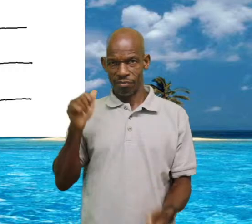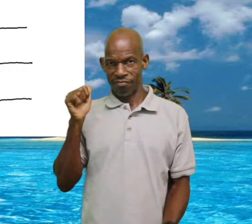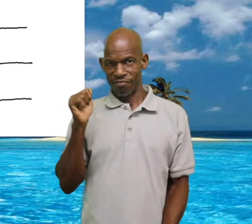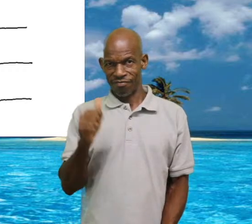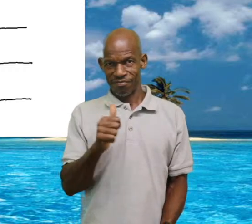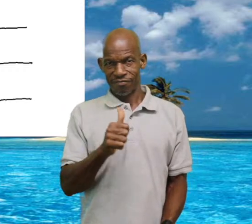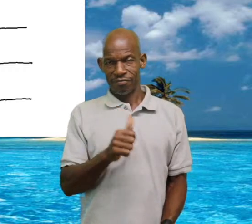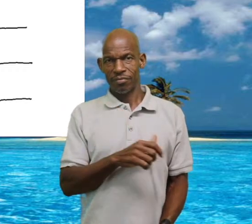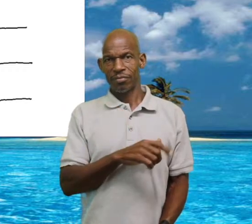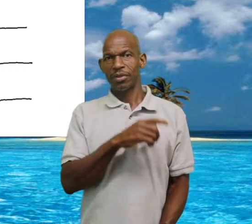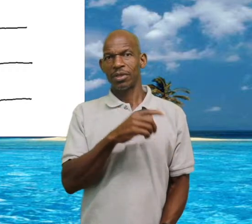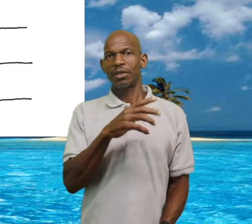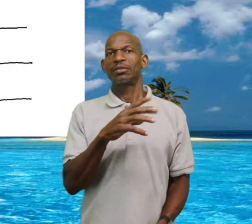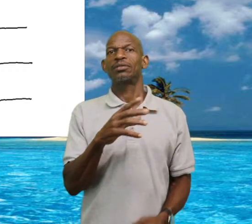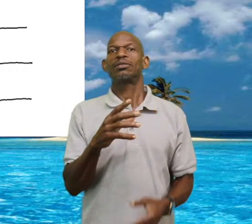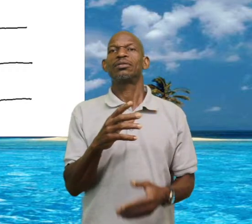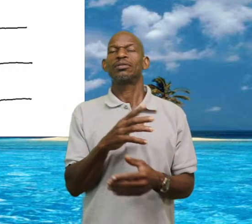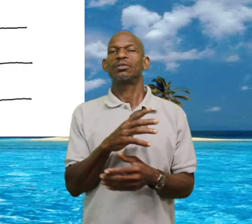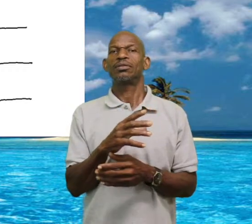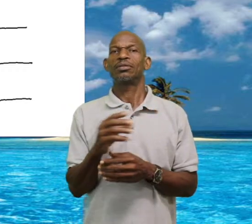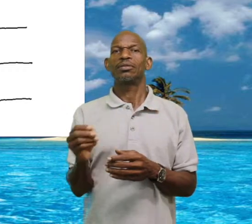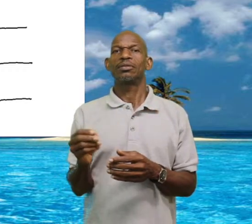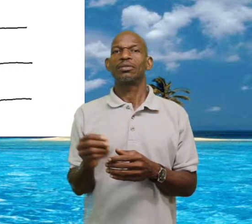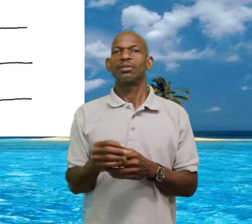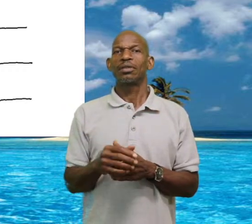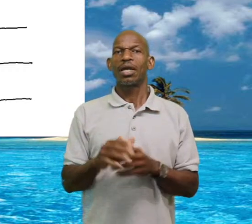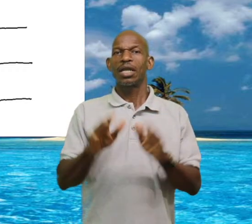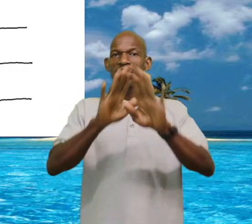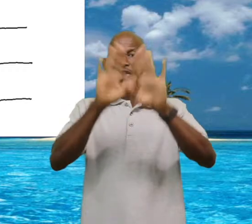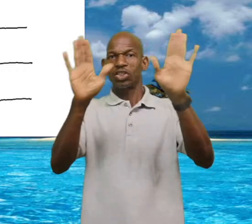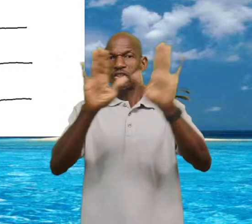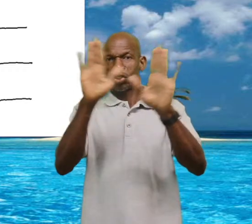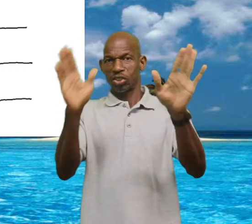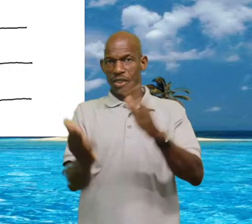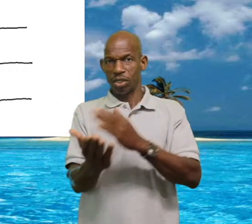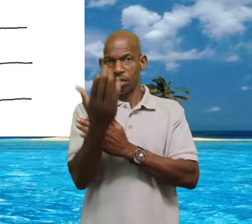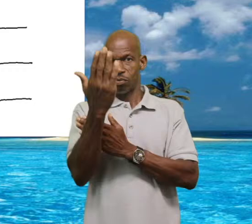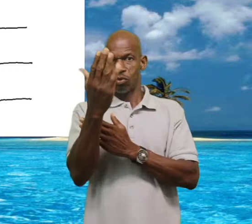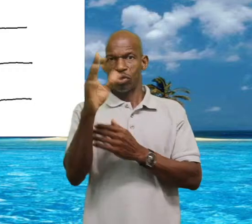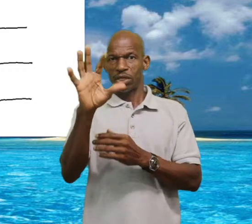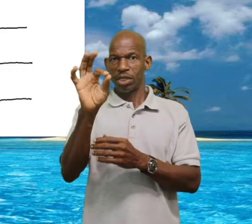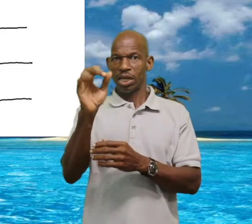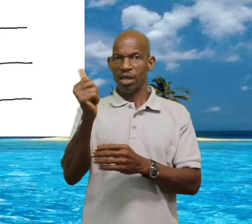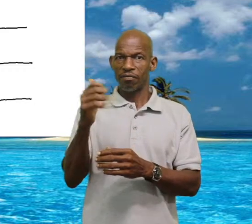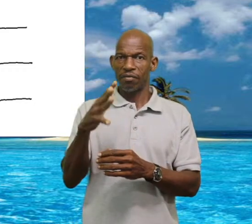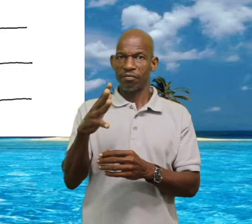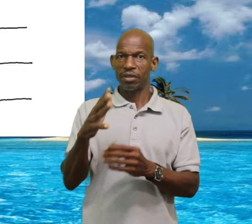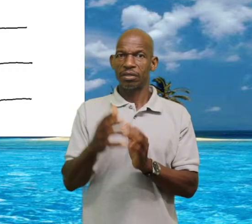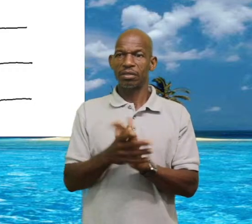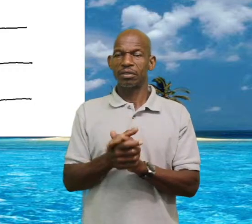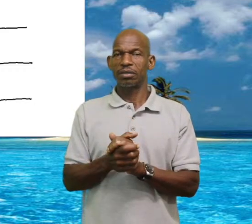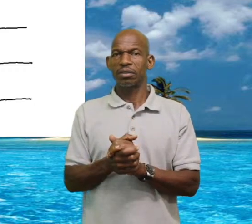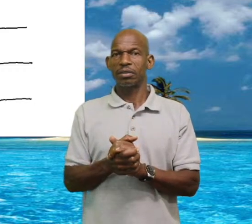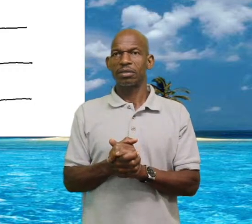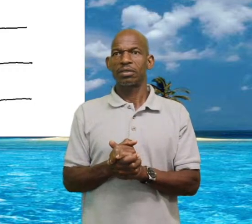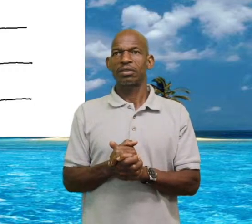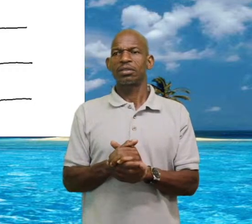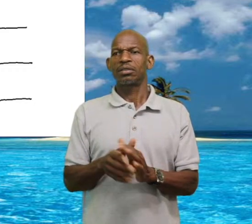And tune in to us for Bible study tomorrow, please God. And those people who finish your home lesson, I did not see Donna